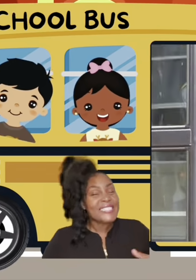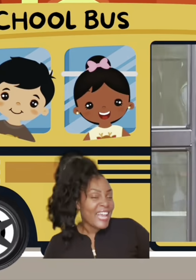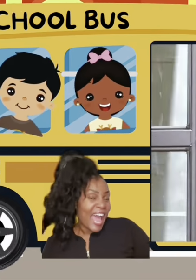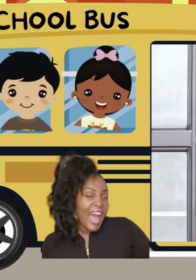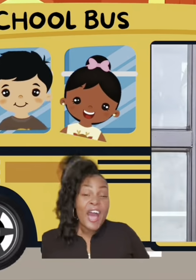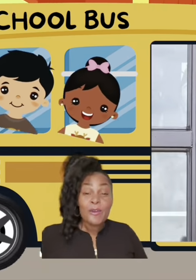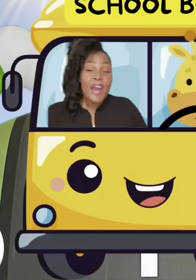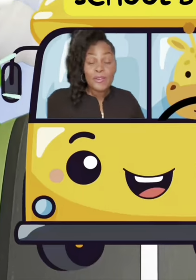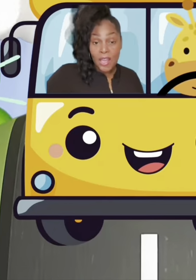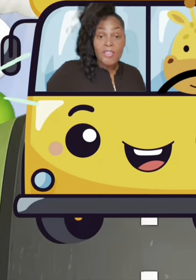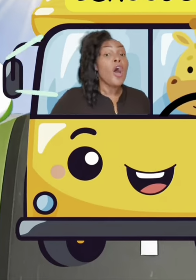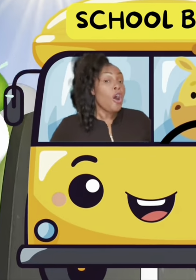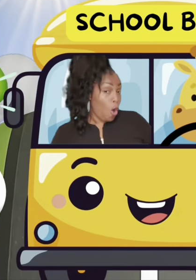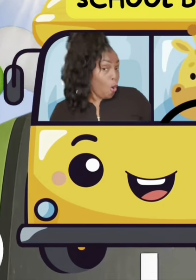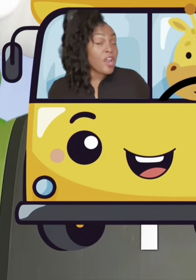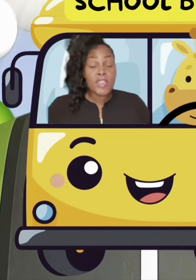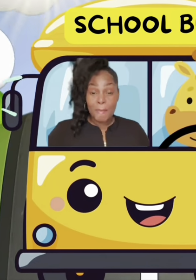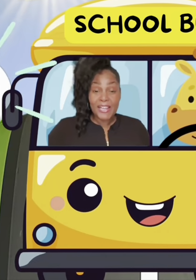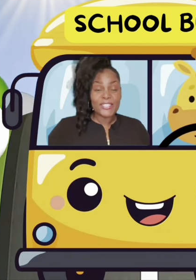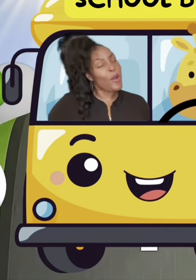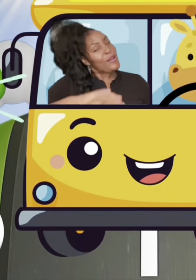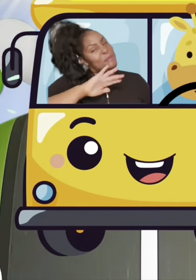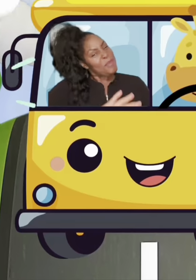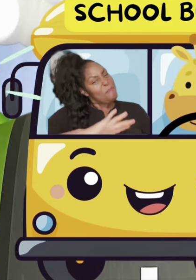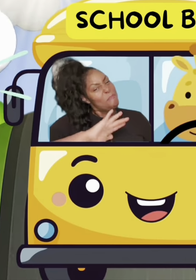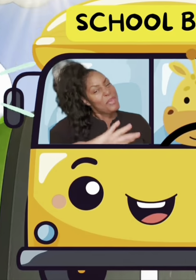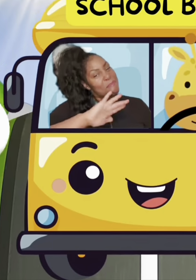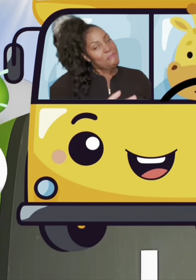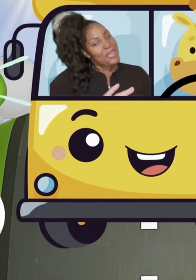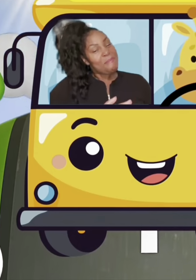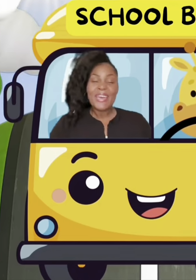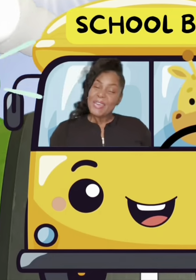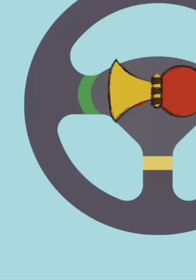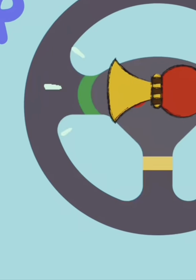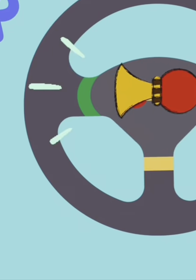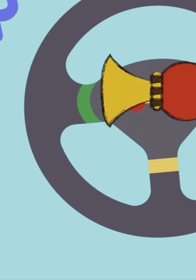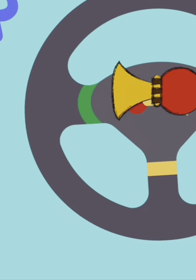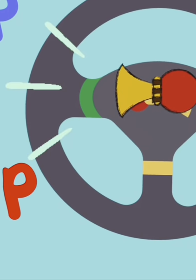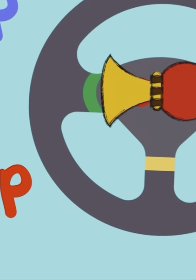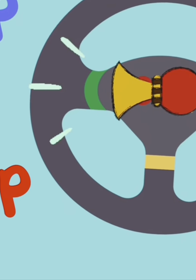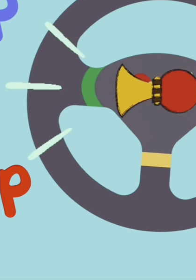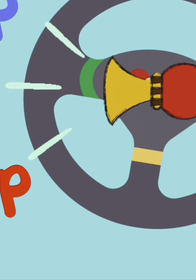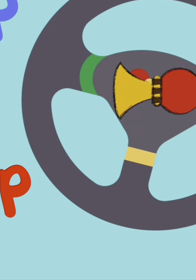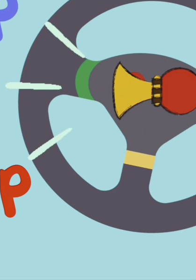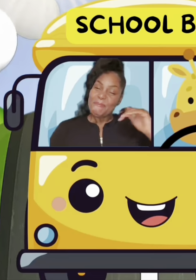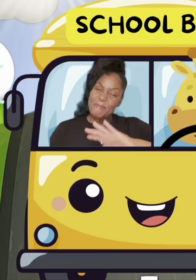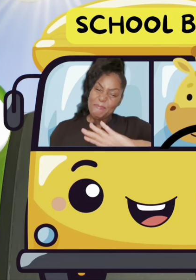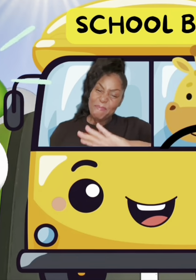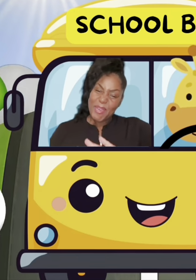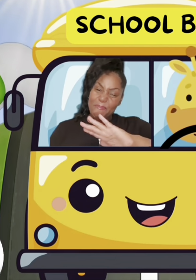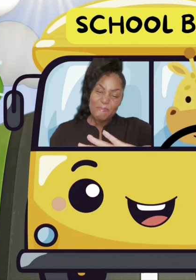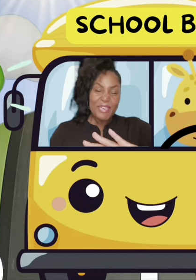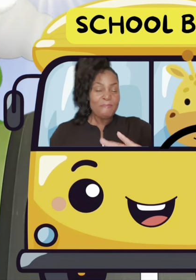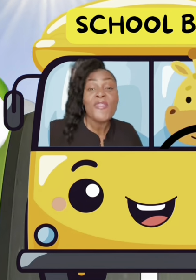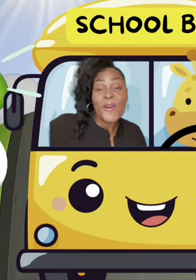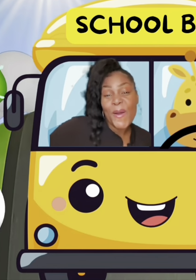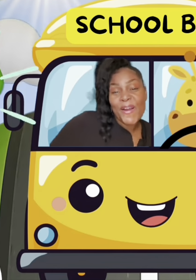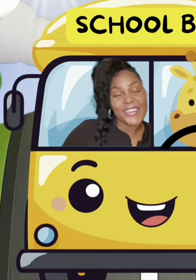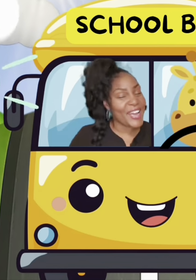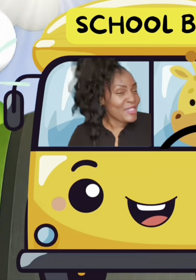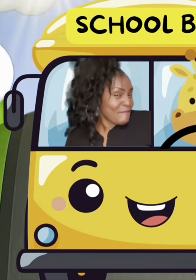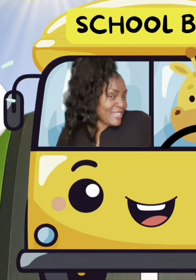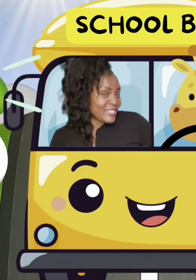through the town. The horn on the bus goes beep, beep, beep, beep, beep, beep, beep, beep, beep.